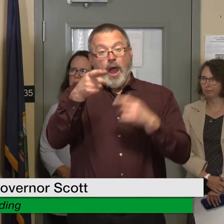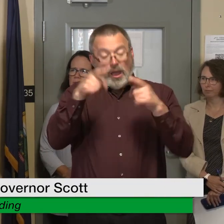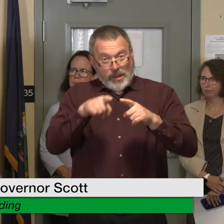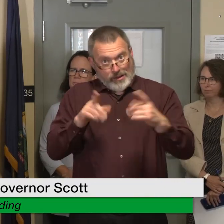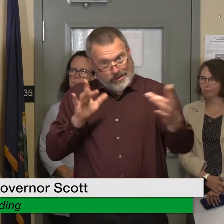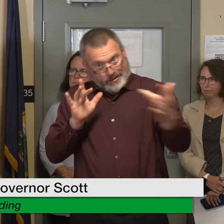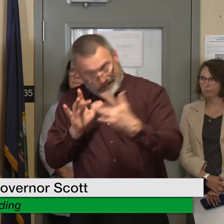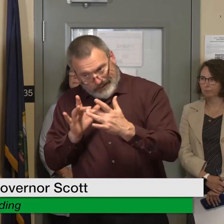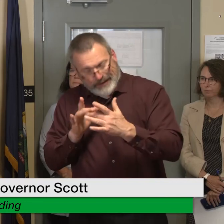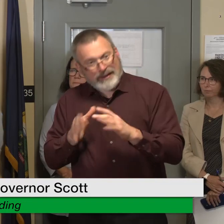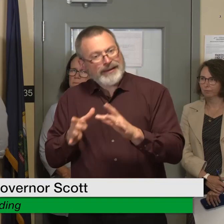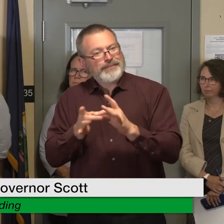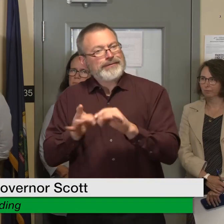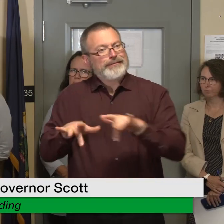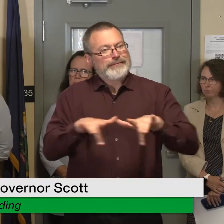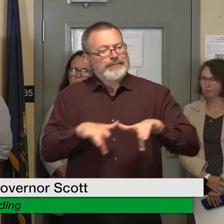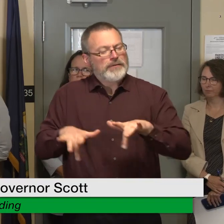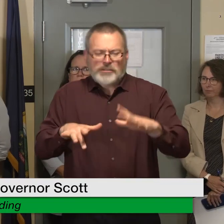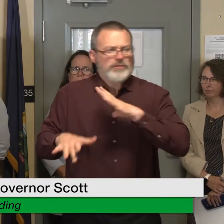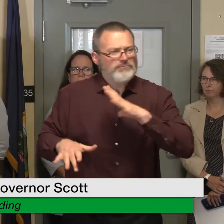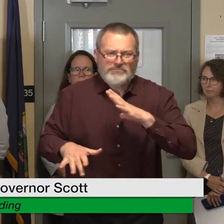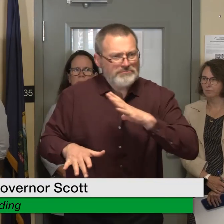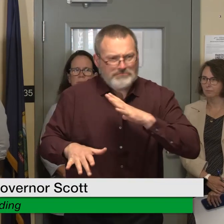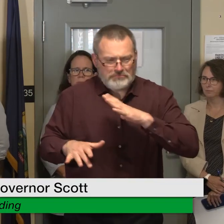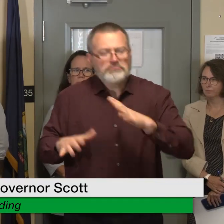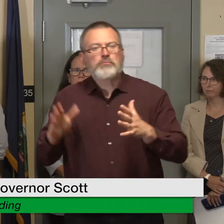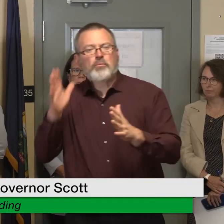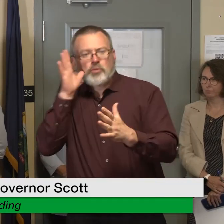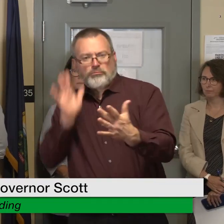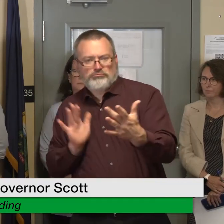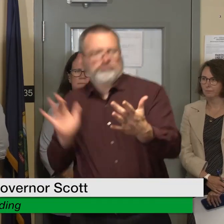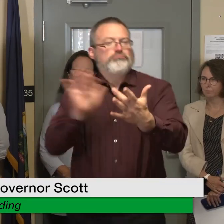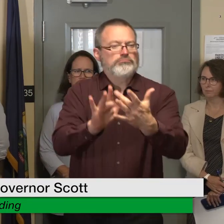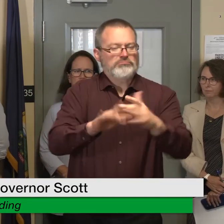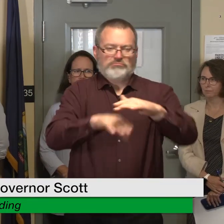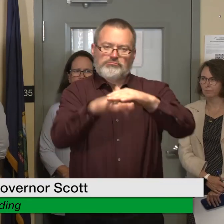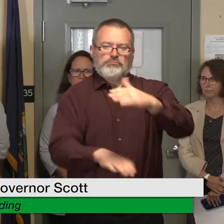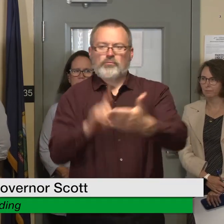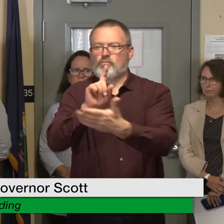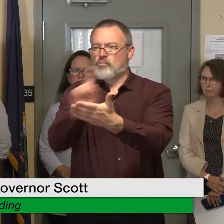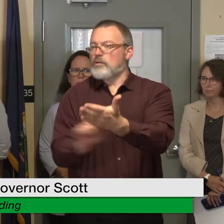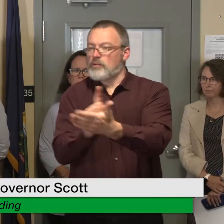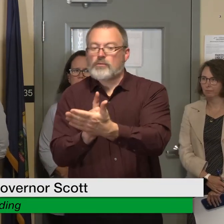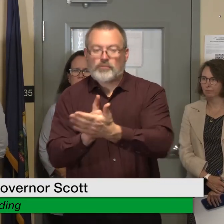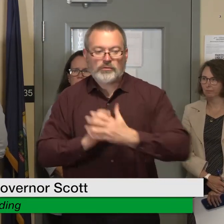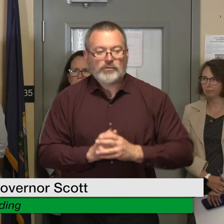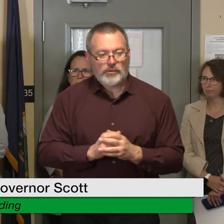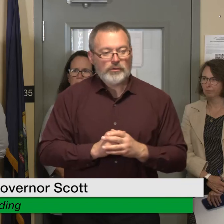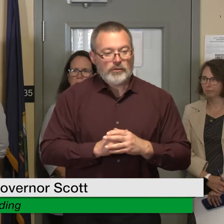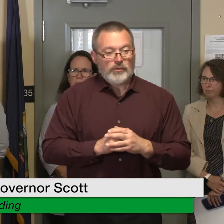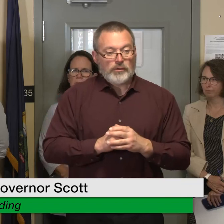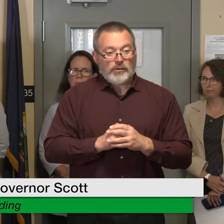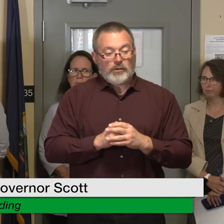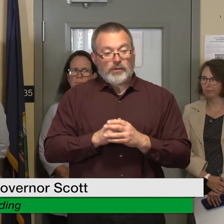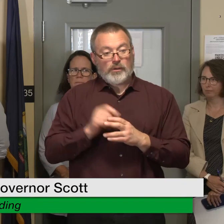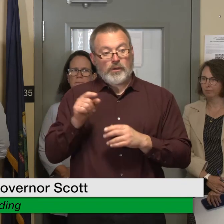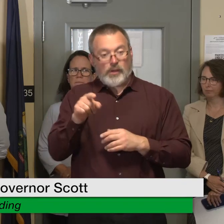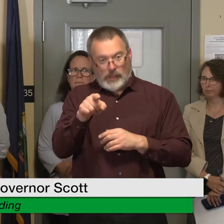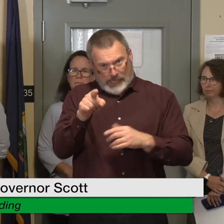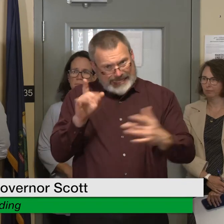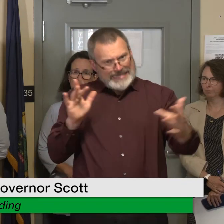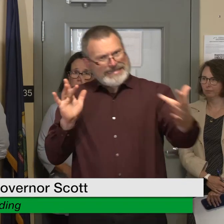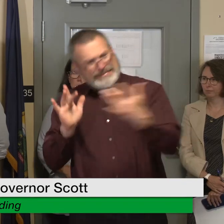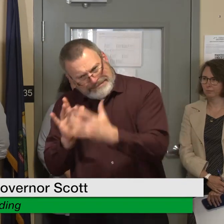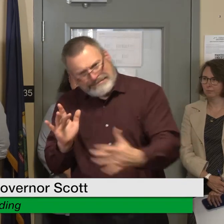hour. If you encountered a difficulty in reporting damage or calling 211, please try again.